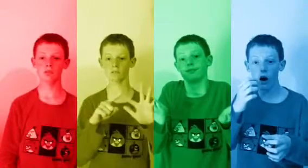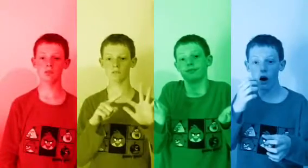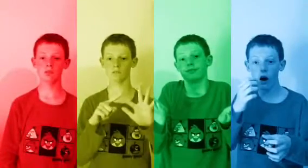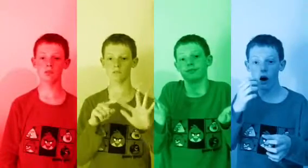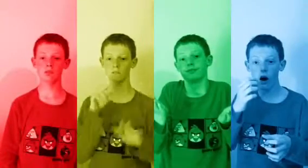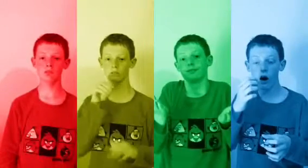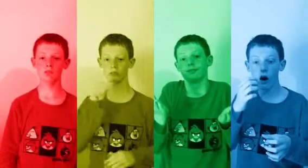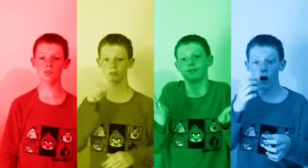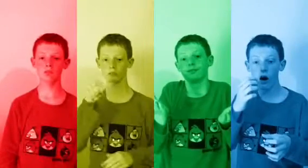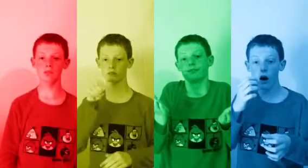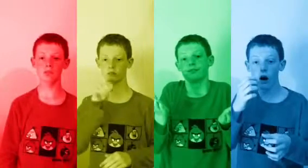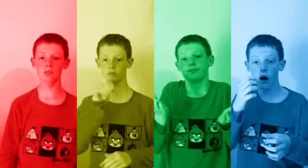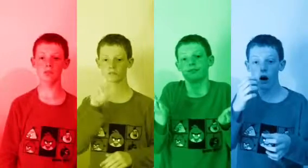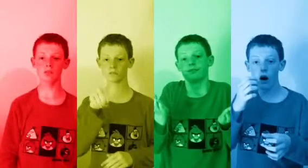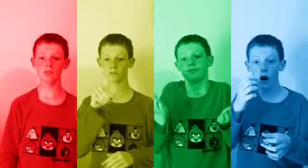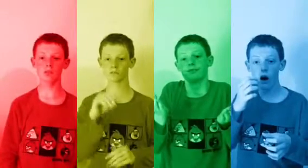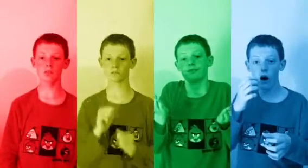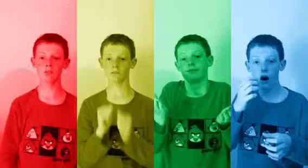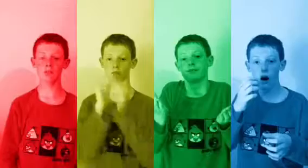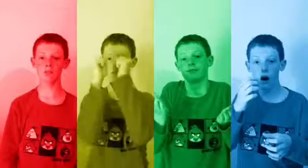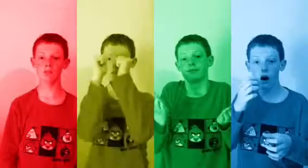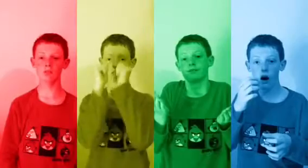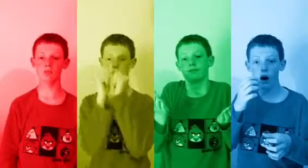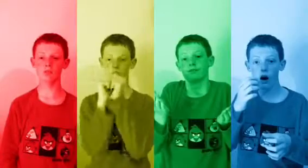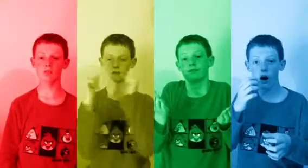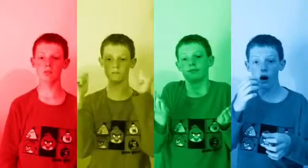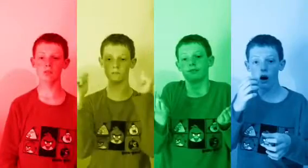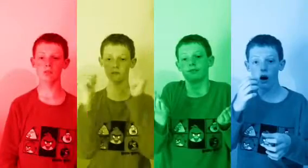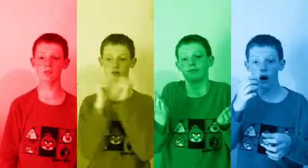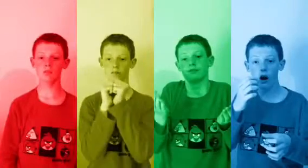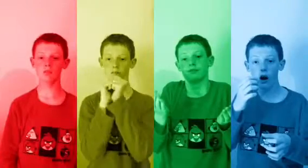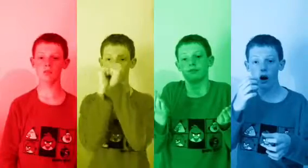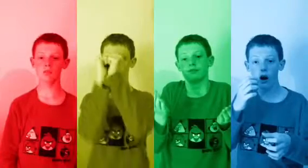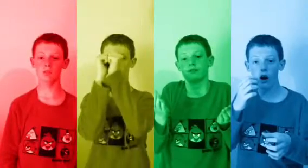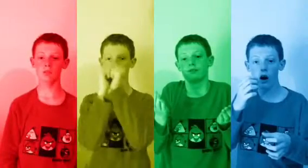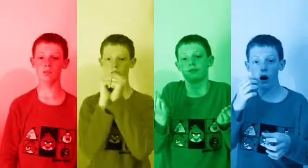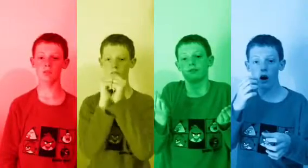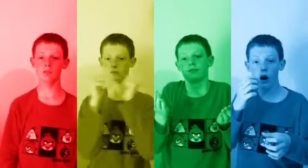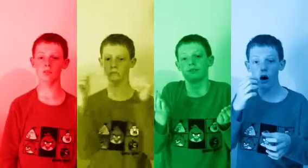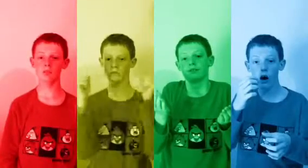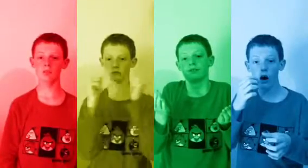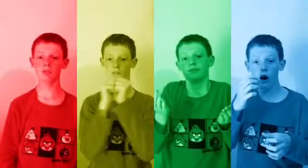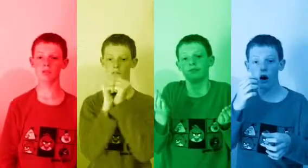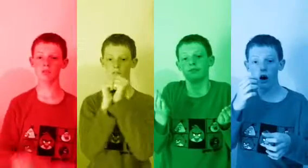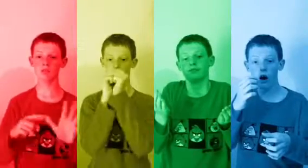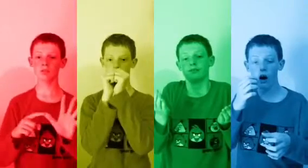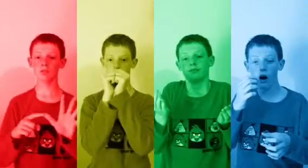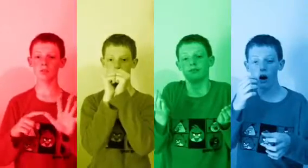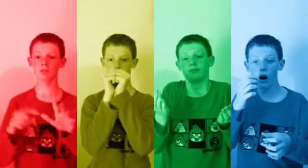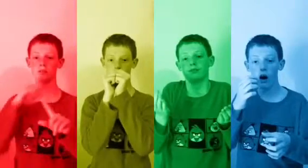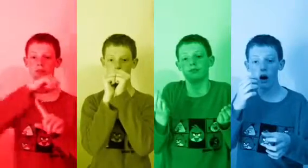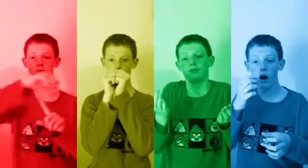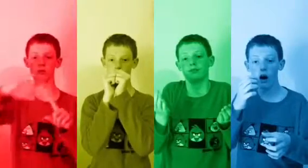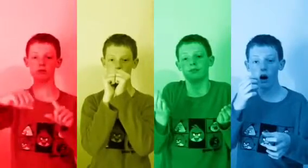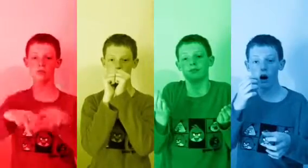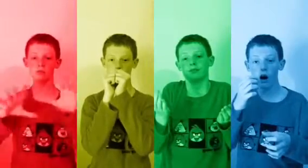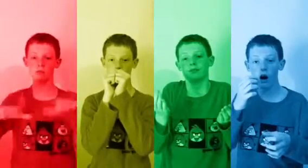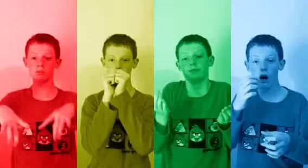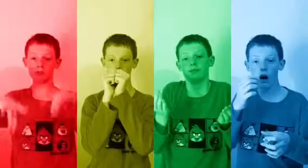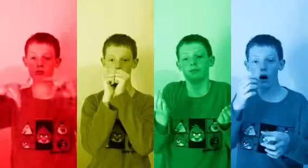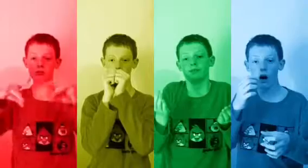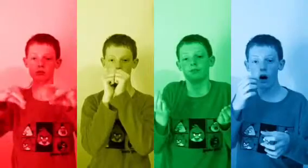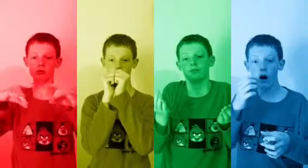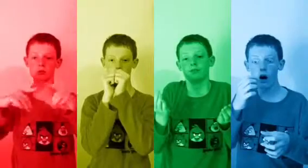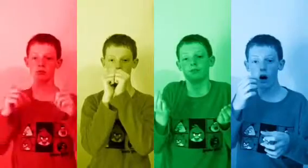went east with Emu to get some exercise, O-U, went around